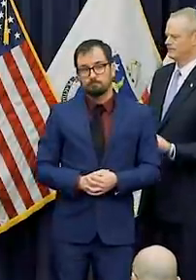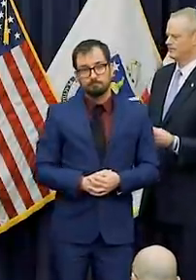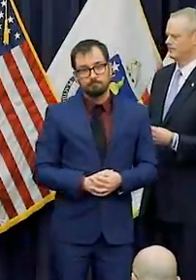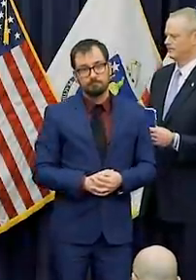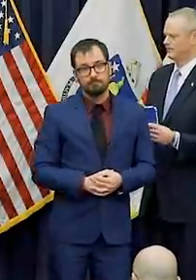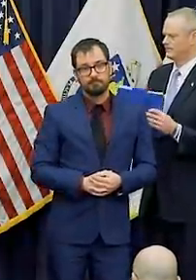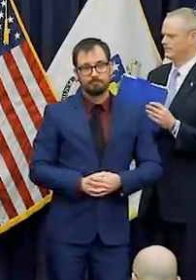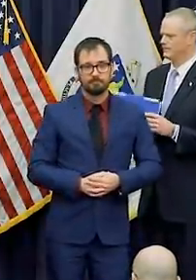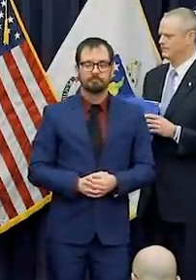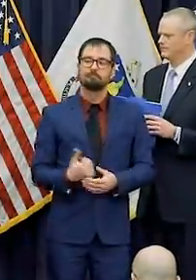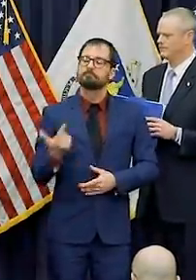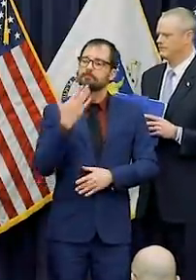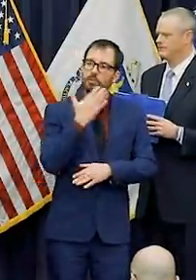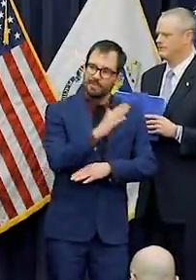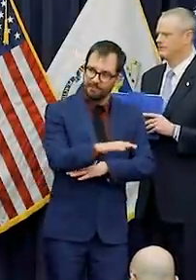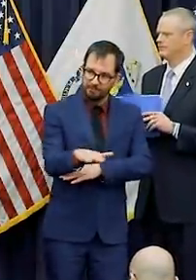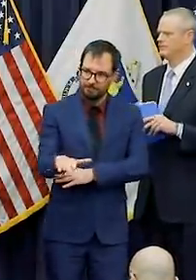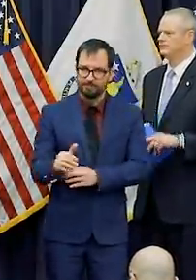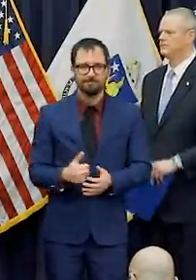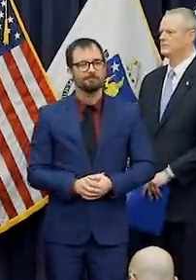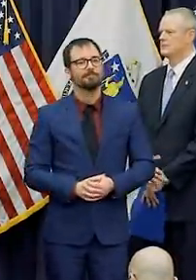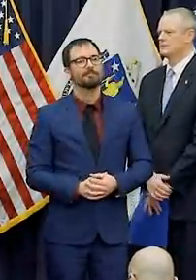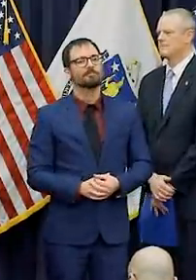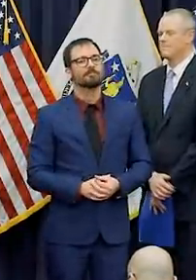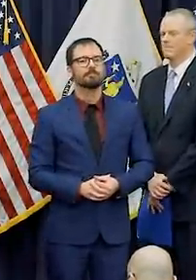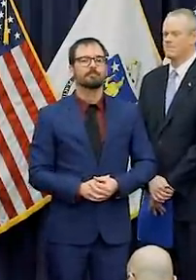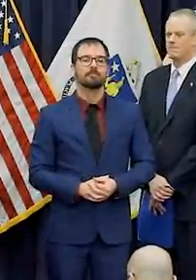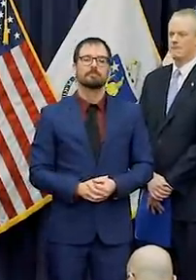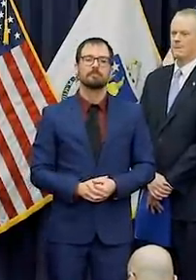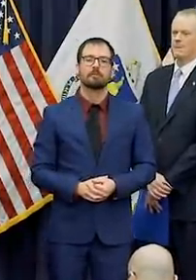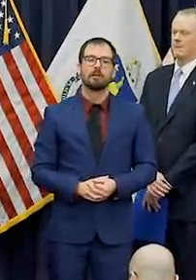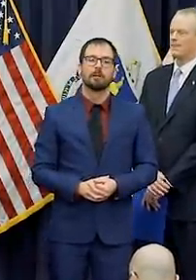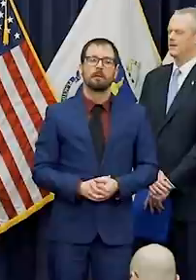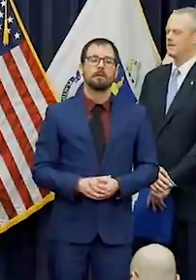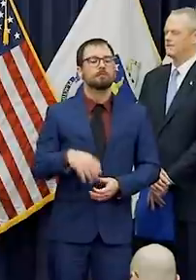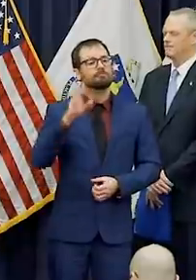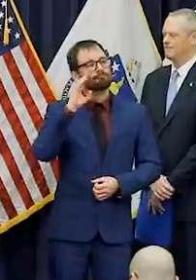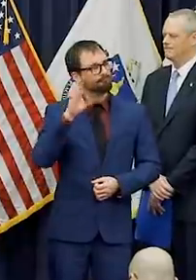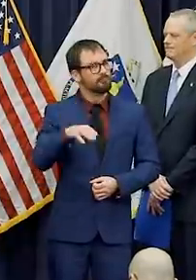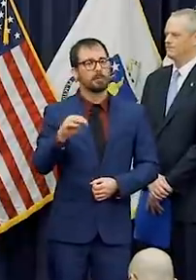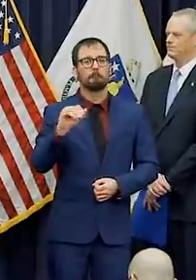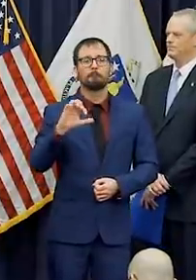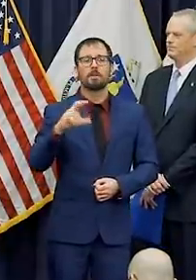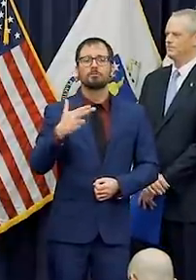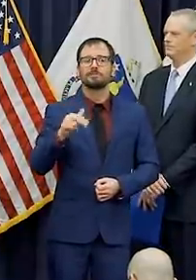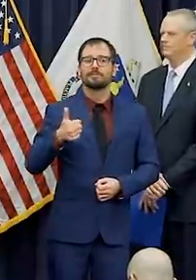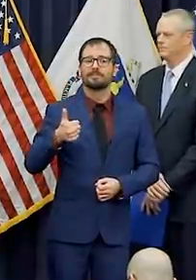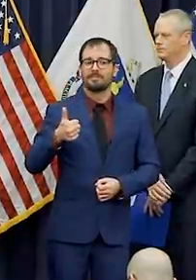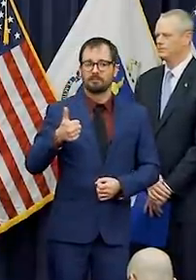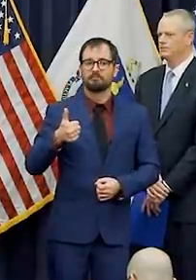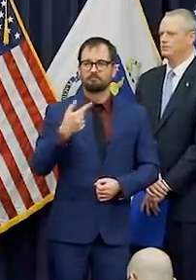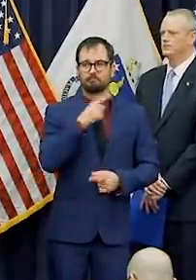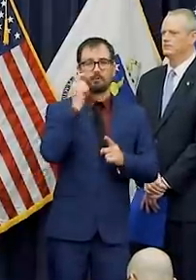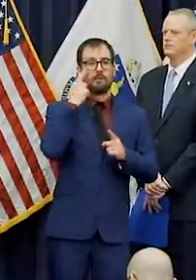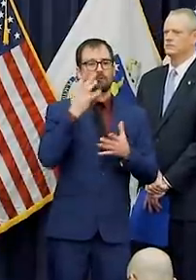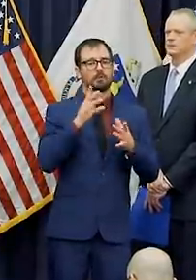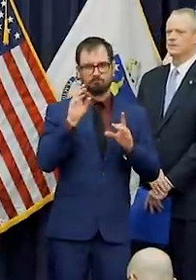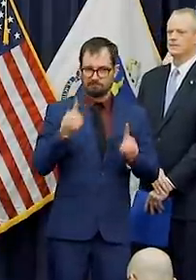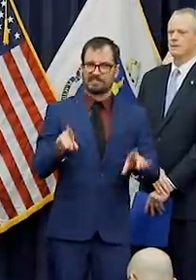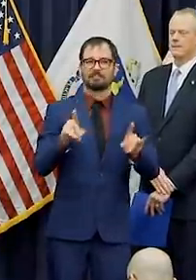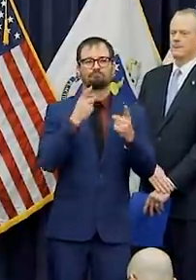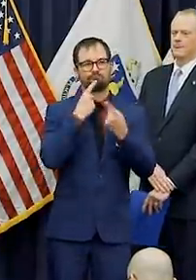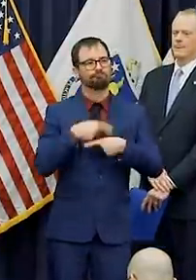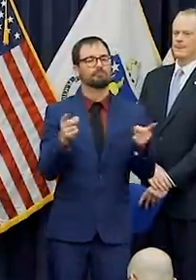Good evening. As you know, on March 10th, the governor declared a state of emergency in the Commonwealth to respond to the spread